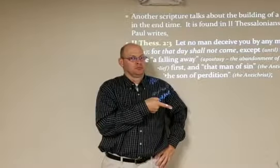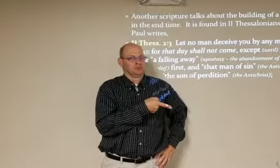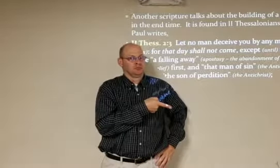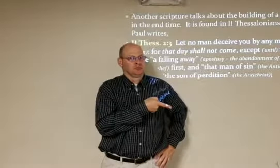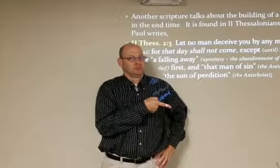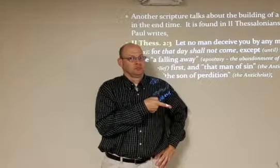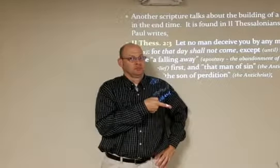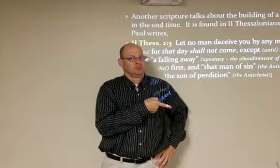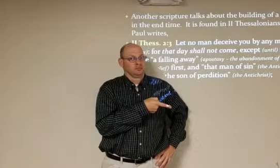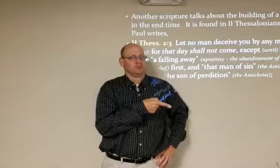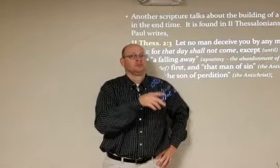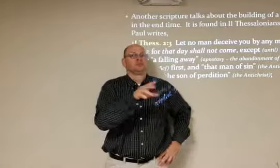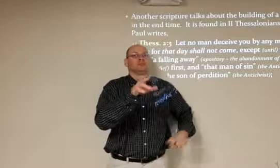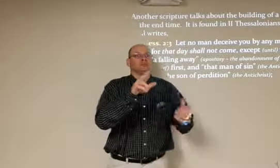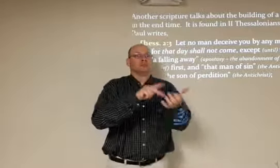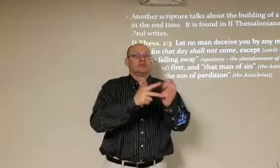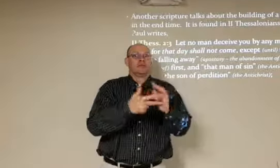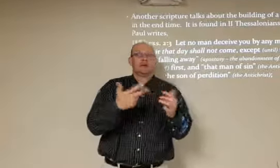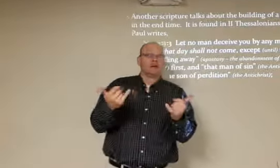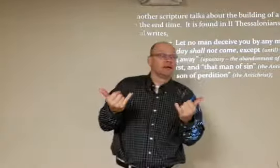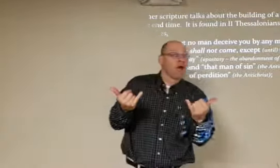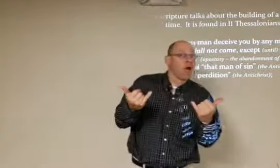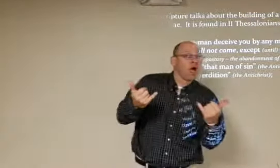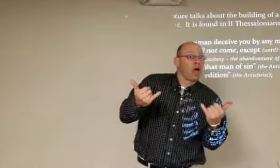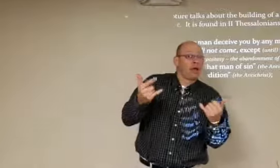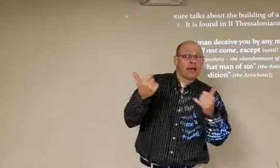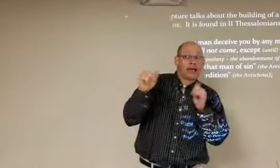that's the Antichrist there, that man of sin.